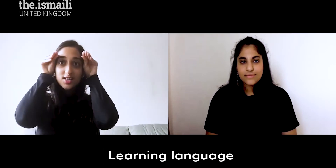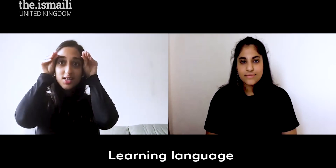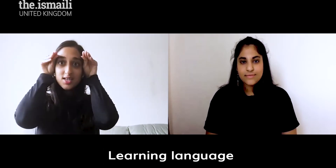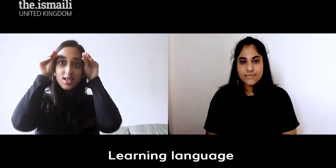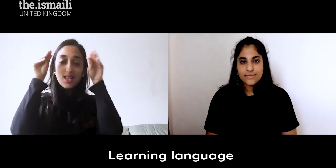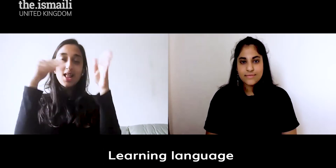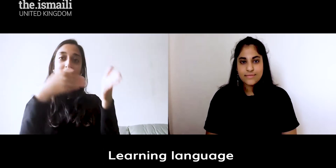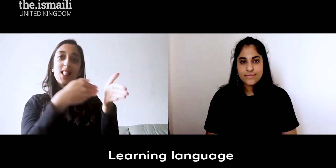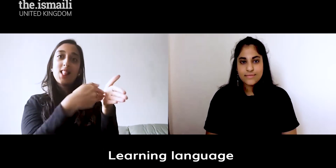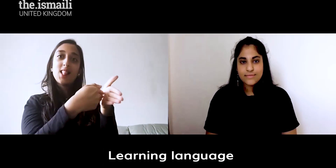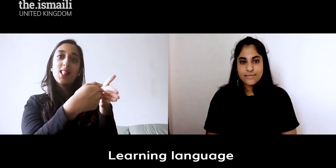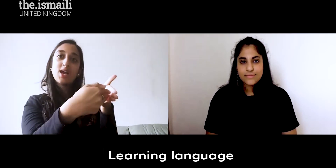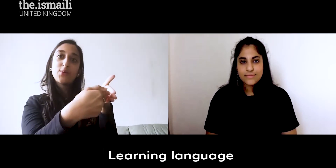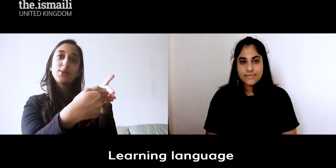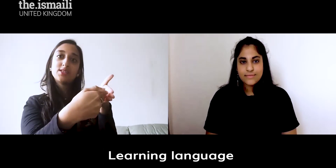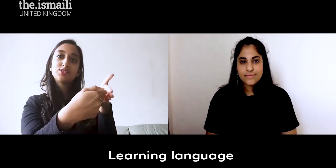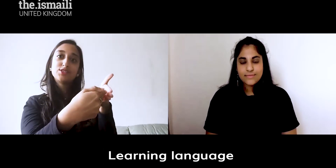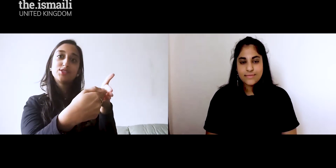Learning. Language.